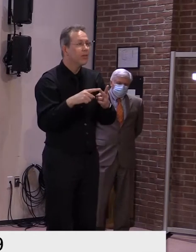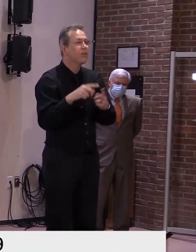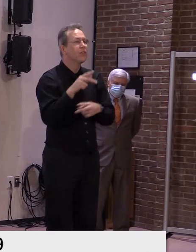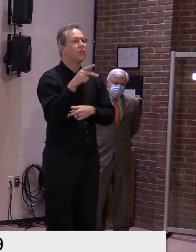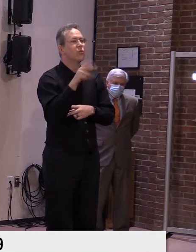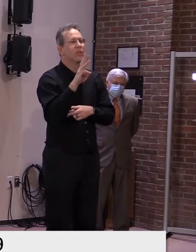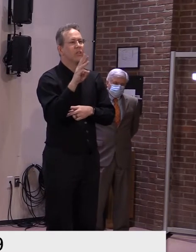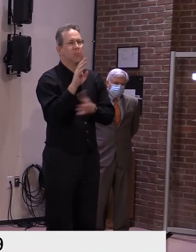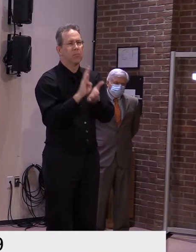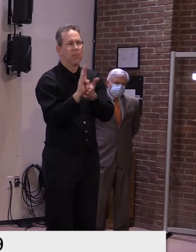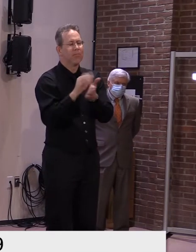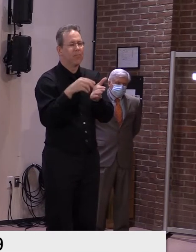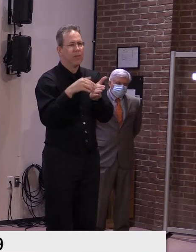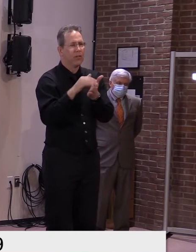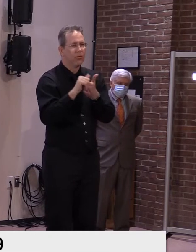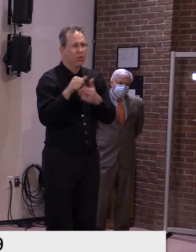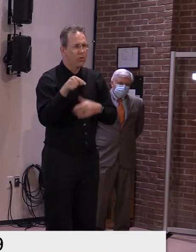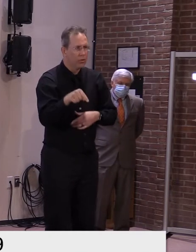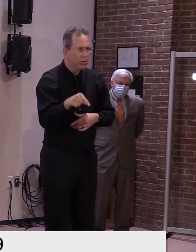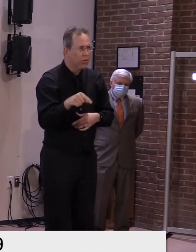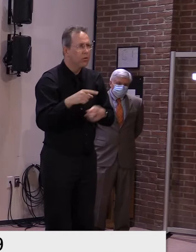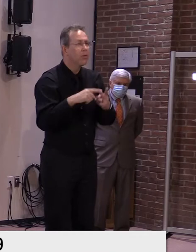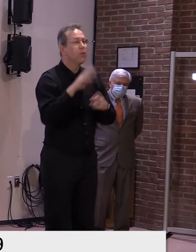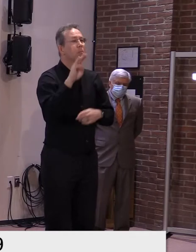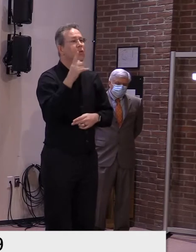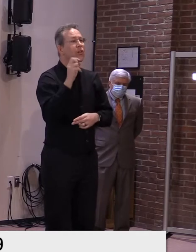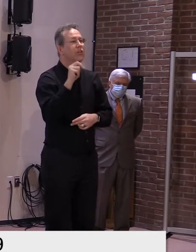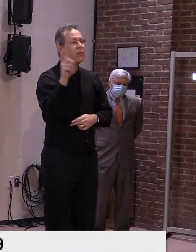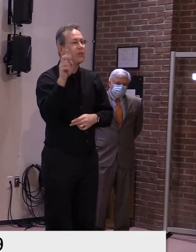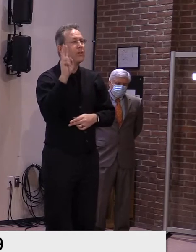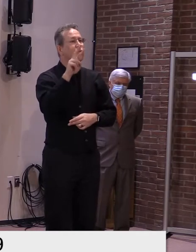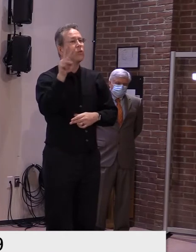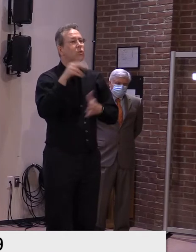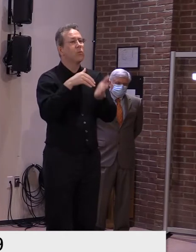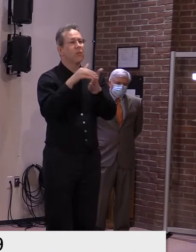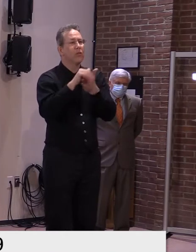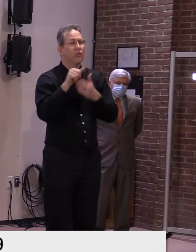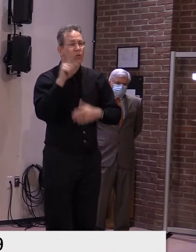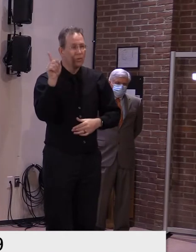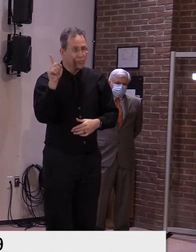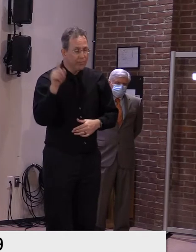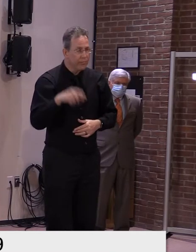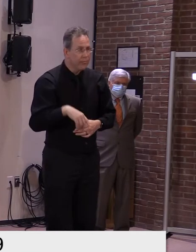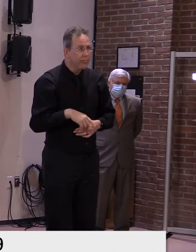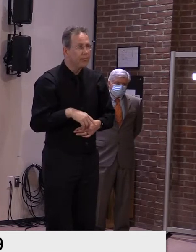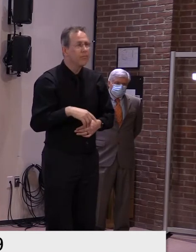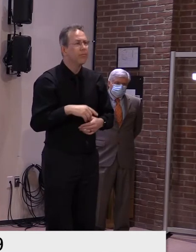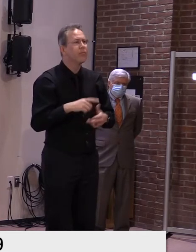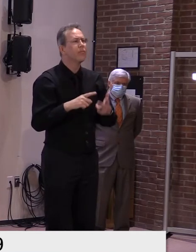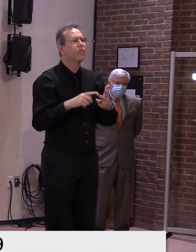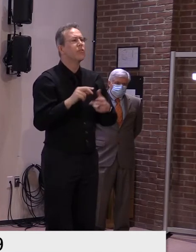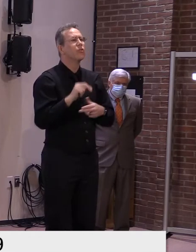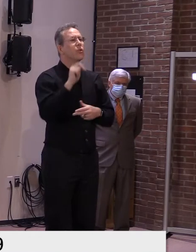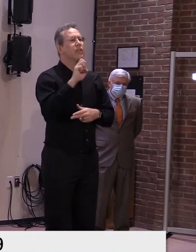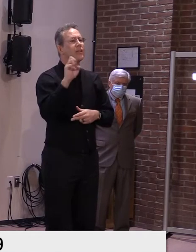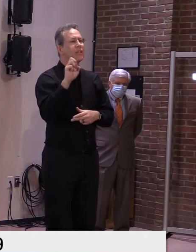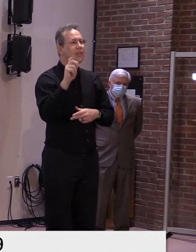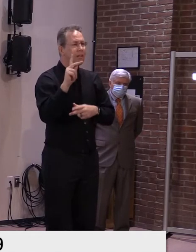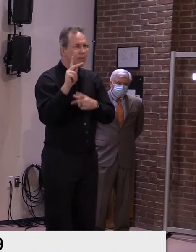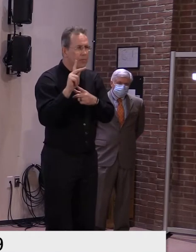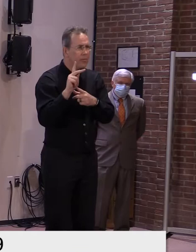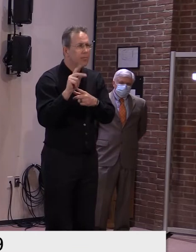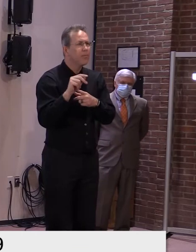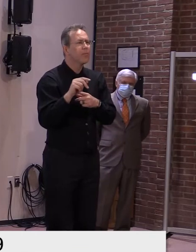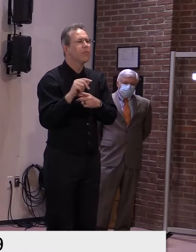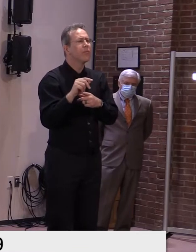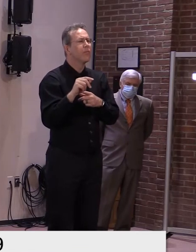will receive $22 million. And Wyndham Northeast in the Bellows Falls area will receive about $20 million. A complete list of all the district